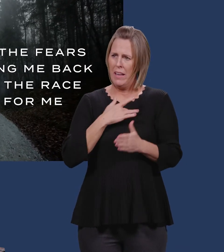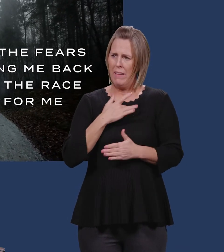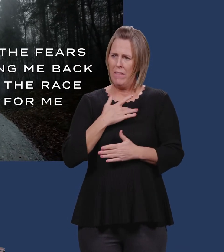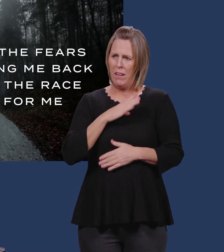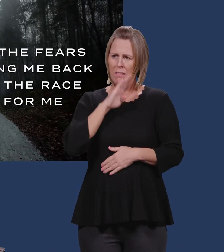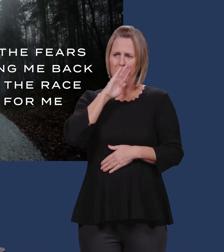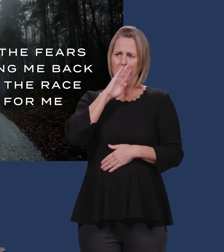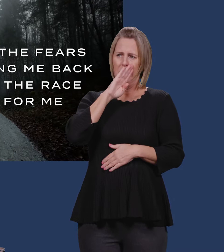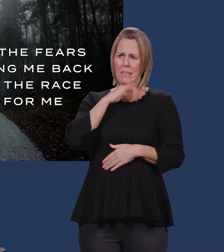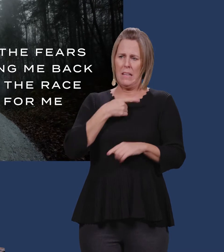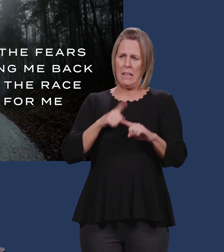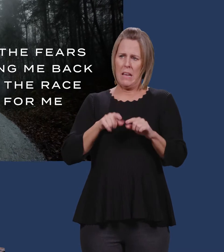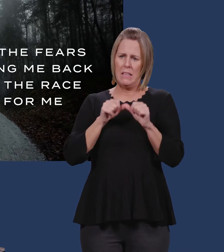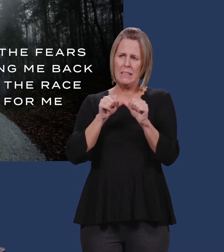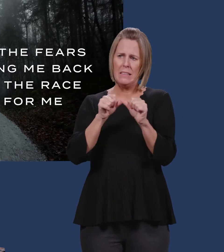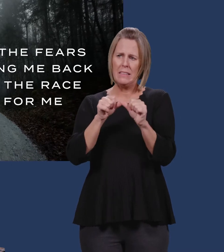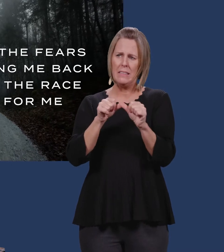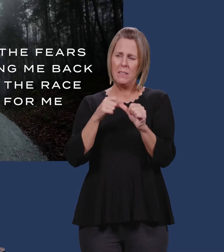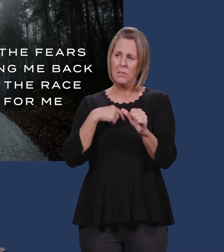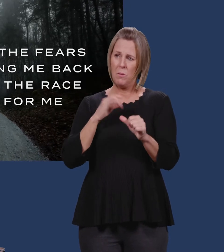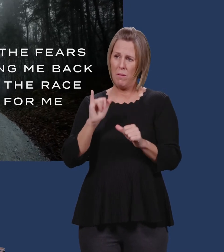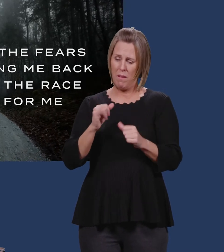for me.